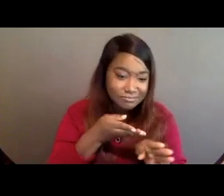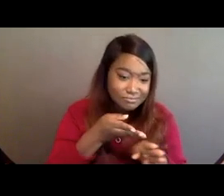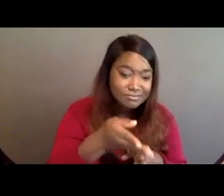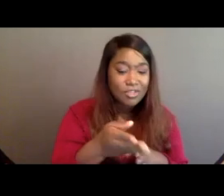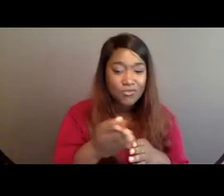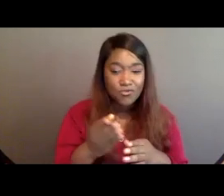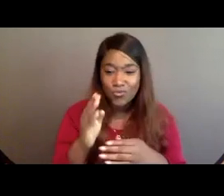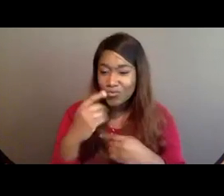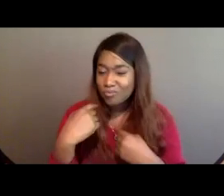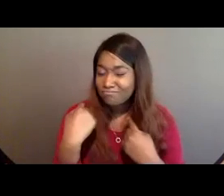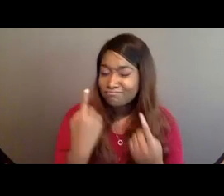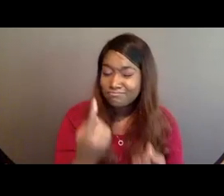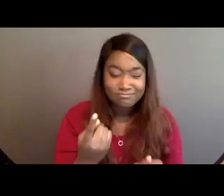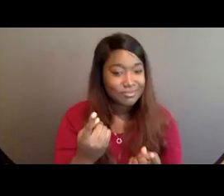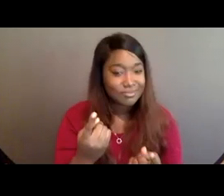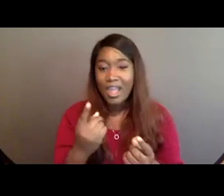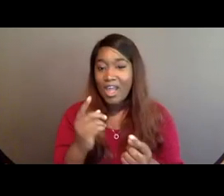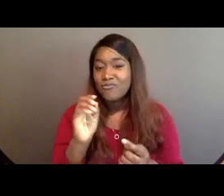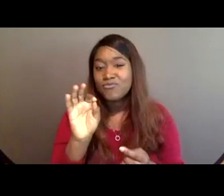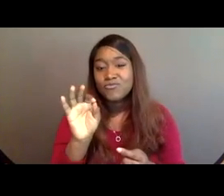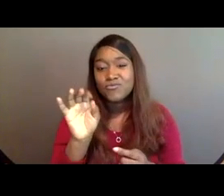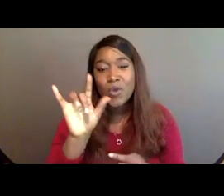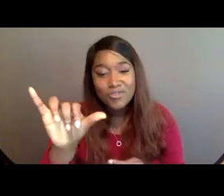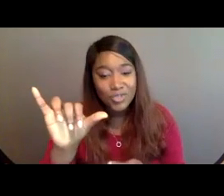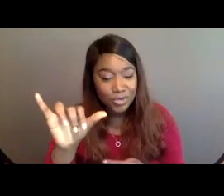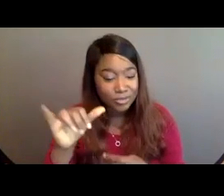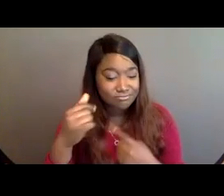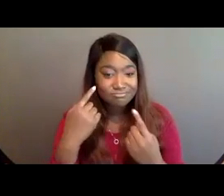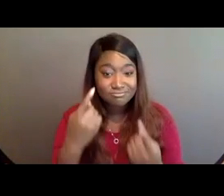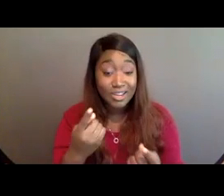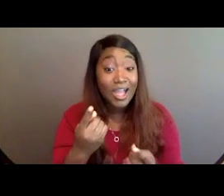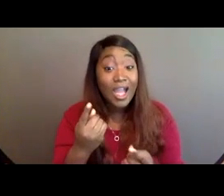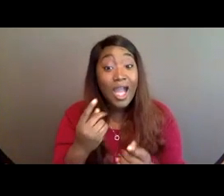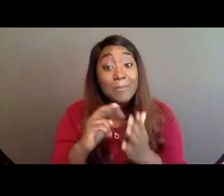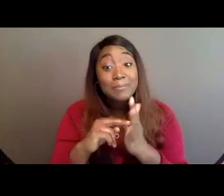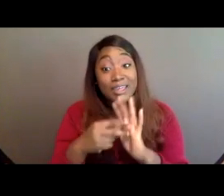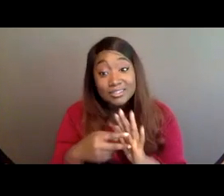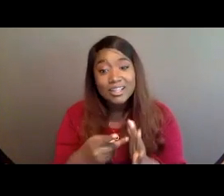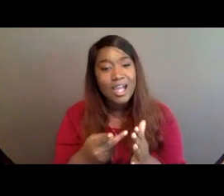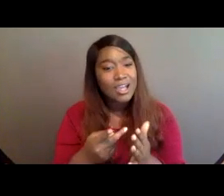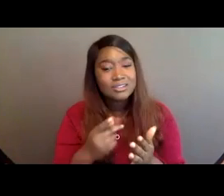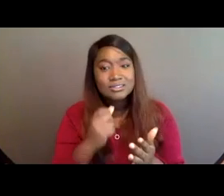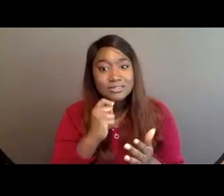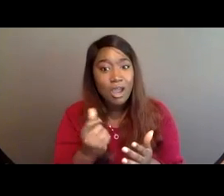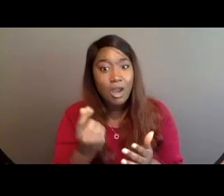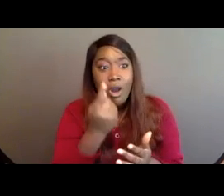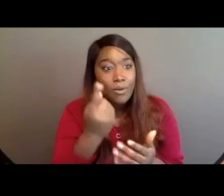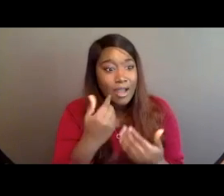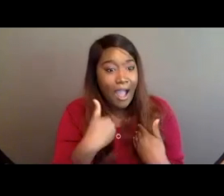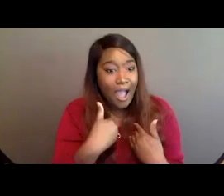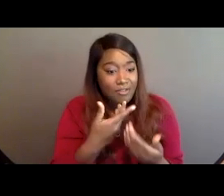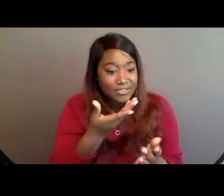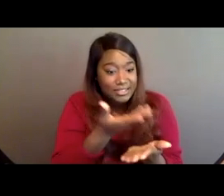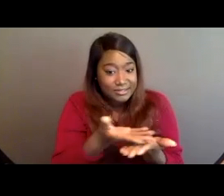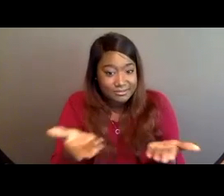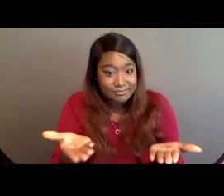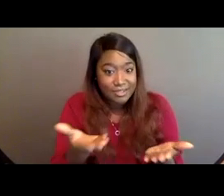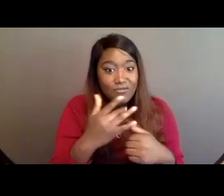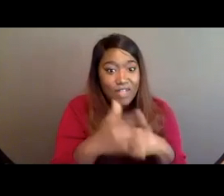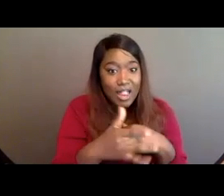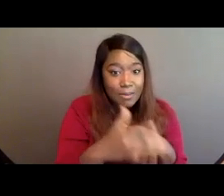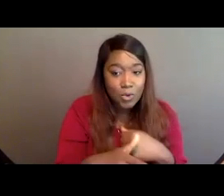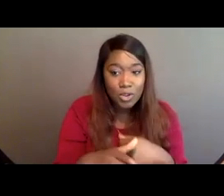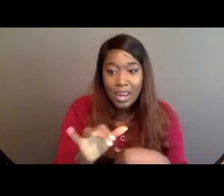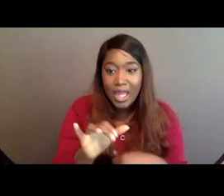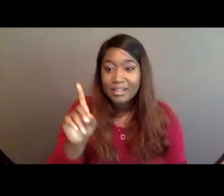not everything's always available, you know, all the time. So I think of like Doc Hay working out of John Day, Oregon,